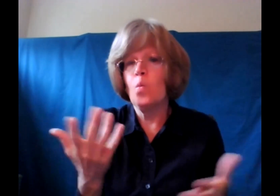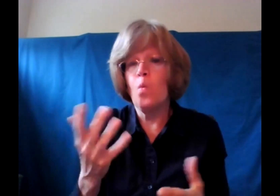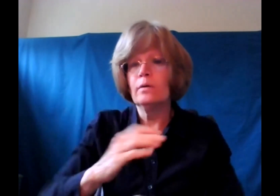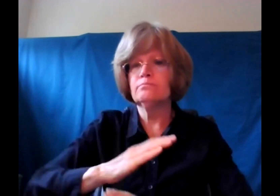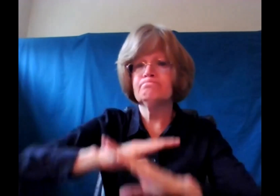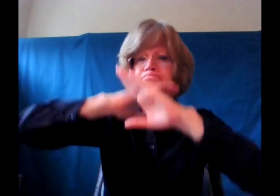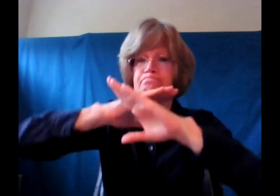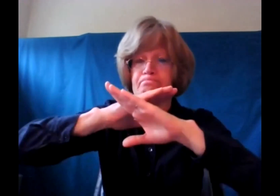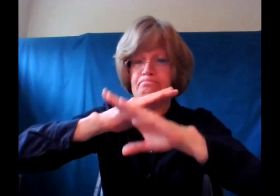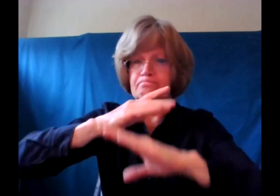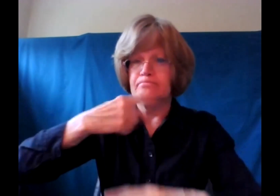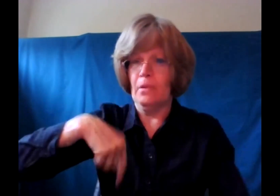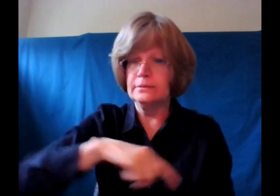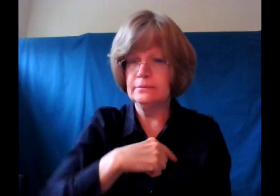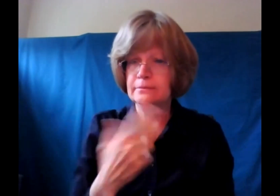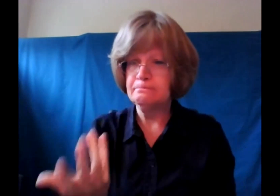back?